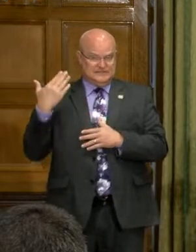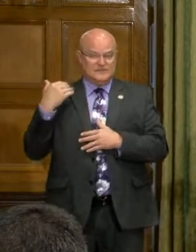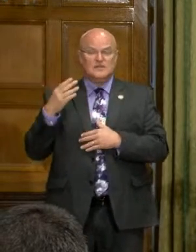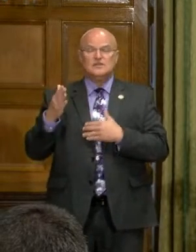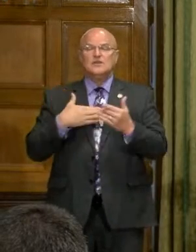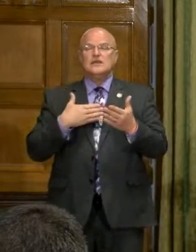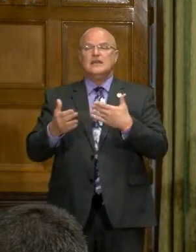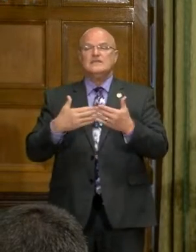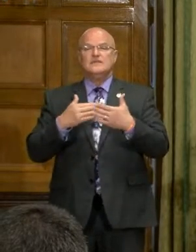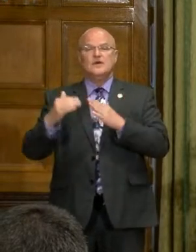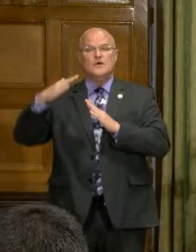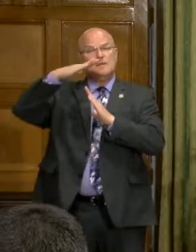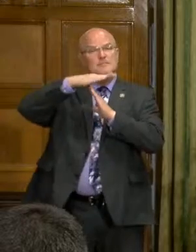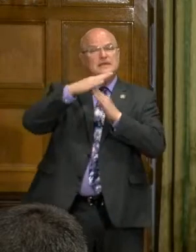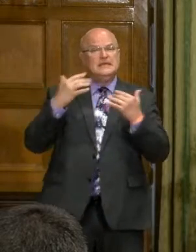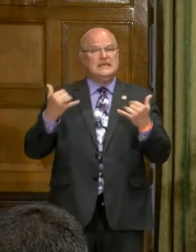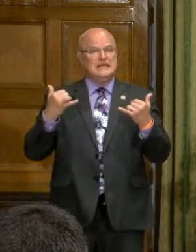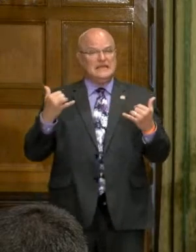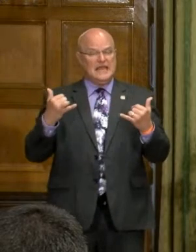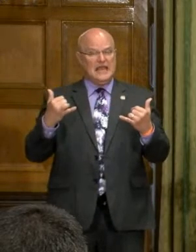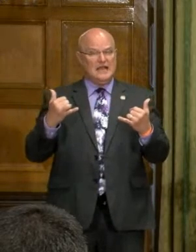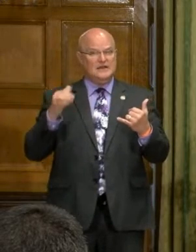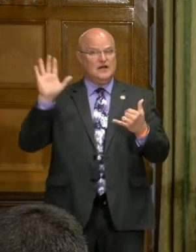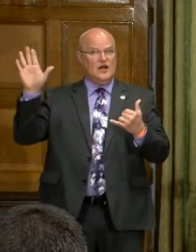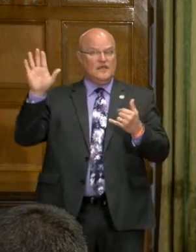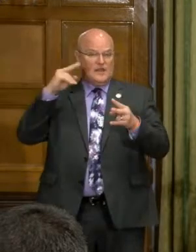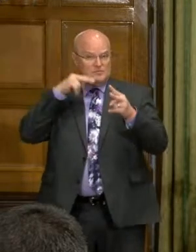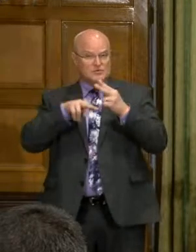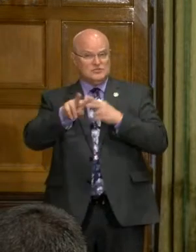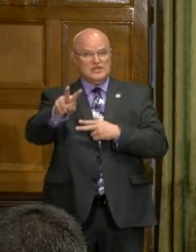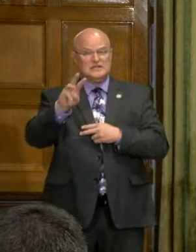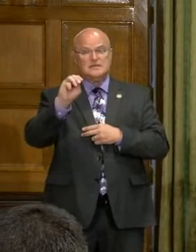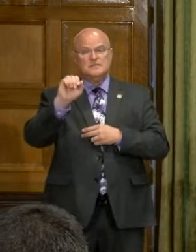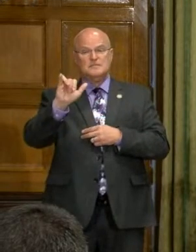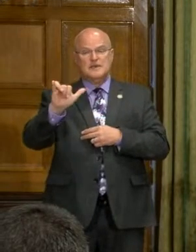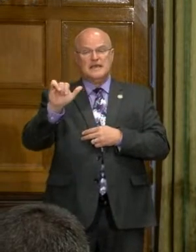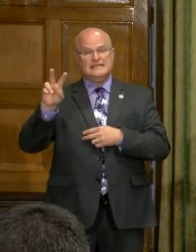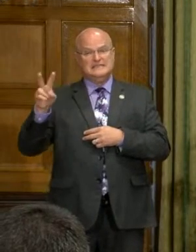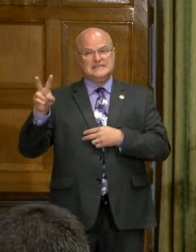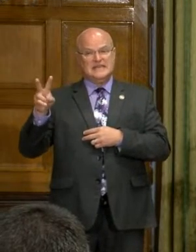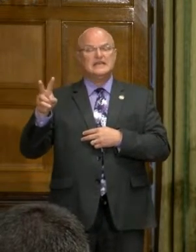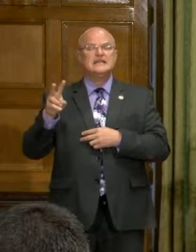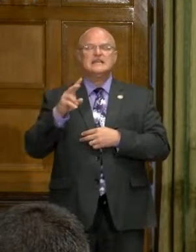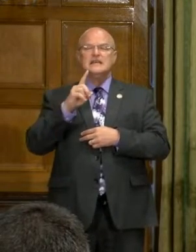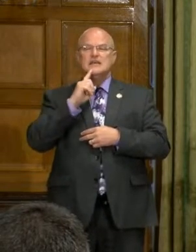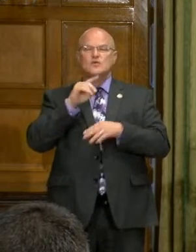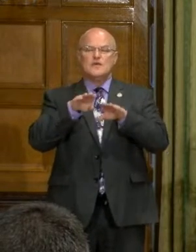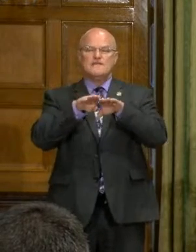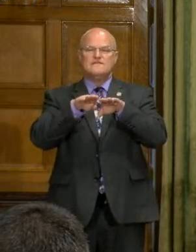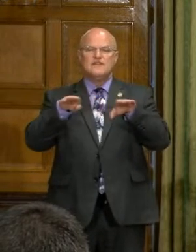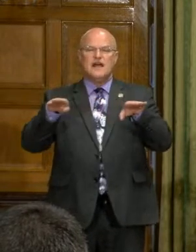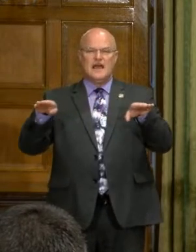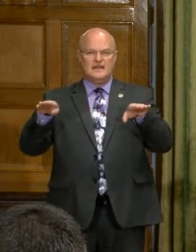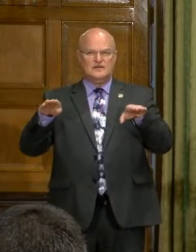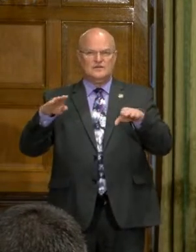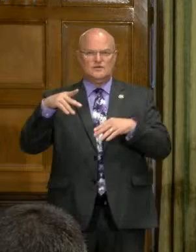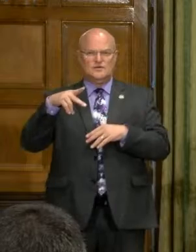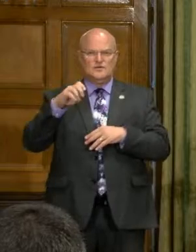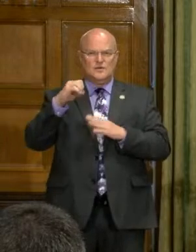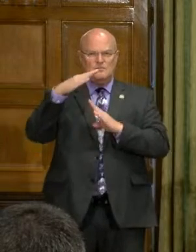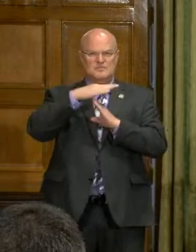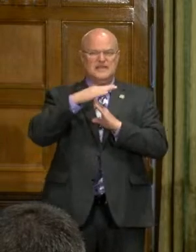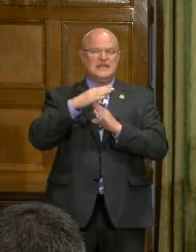so even though the peak now under their projection is May 2nd, it's a much flatter peak, and